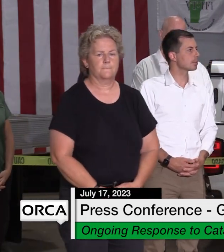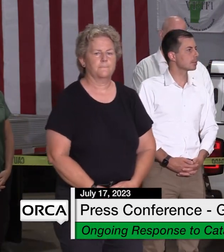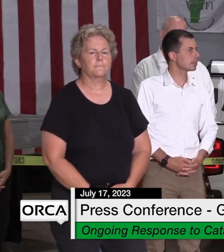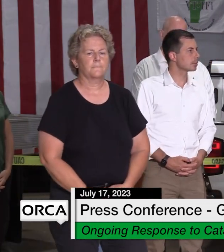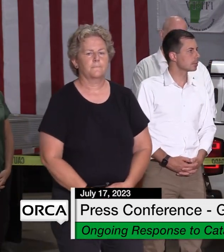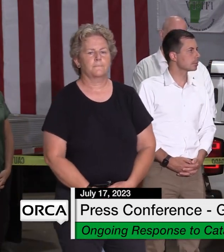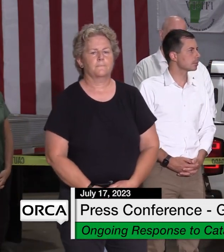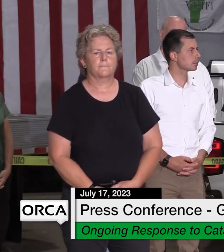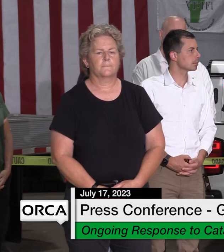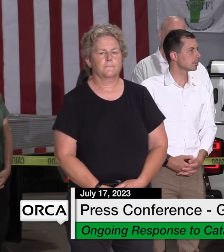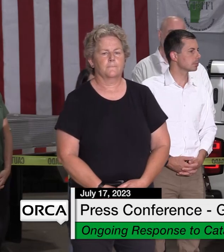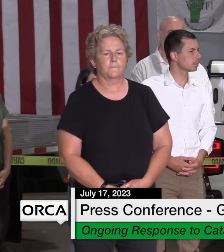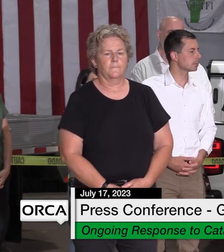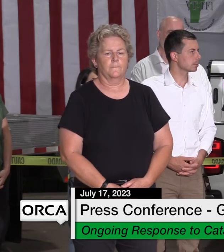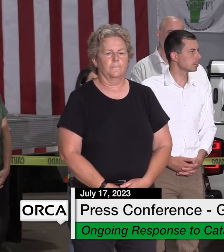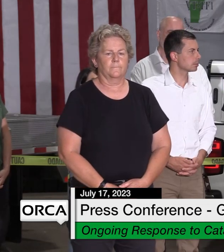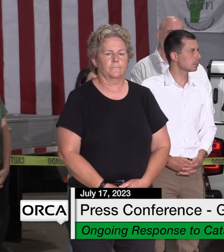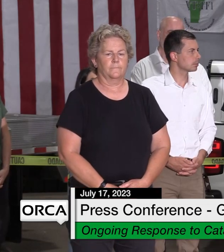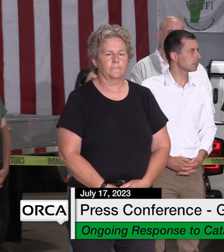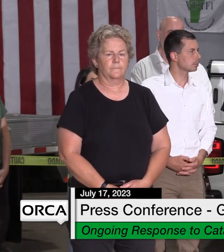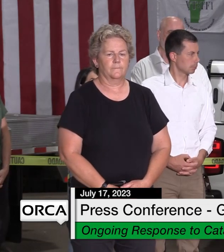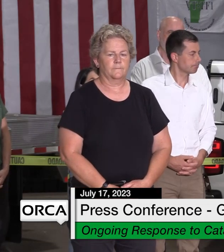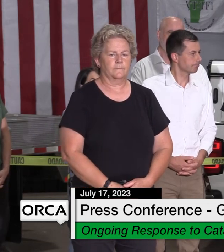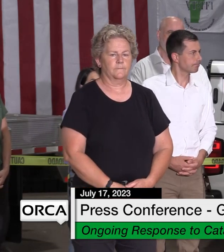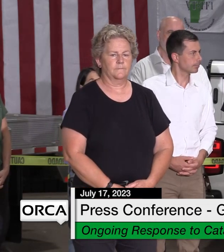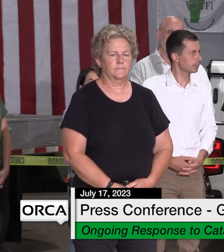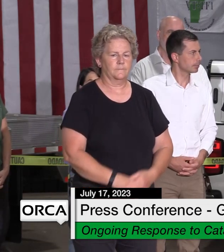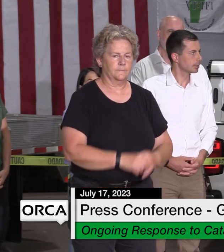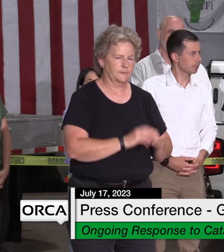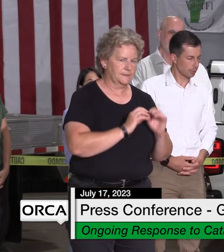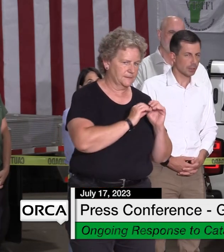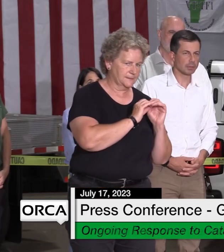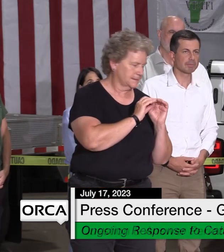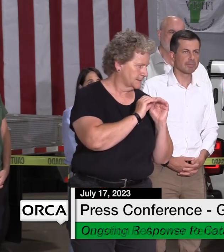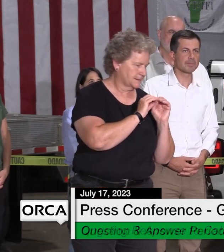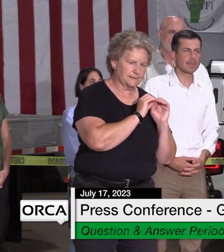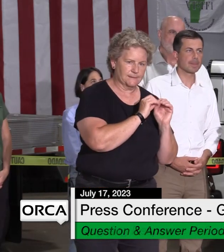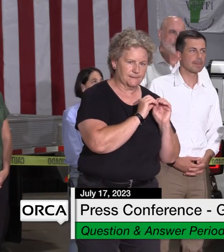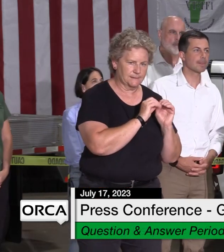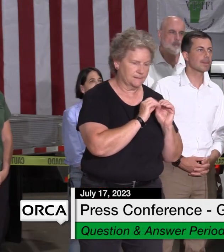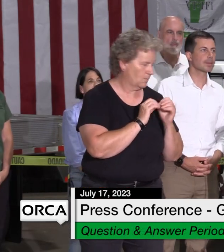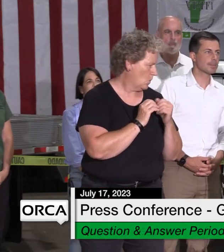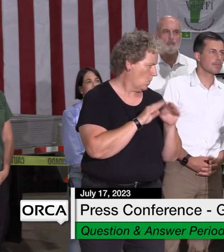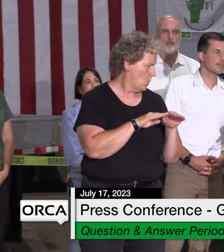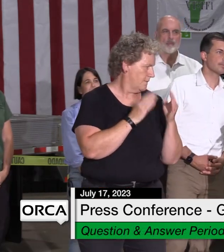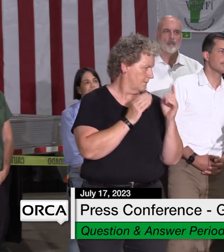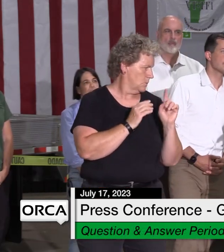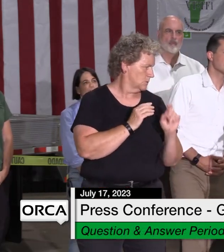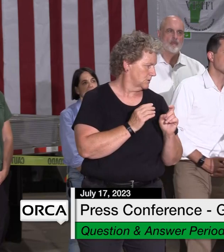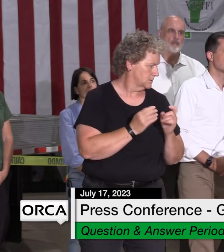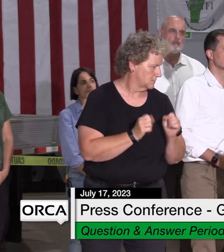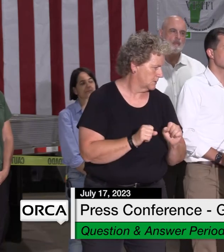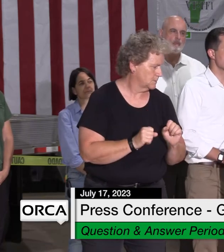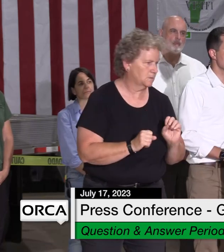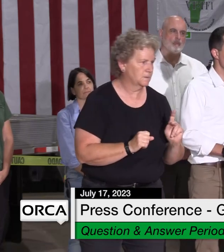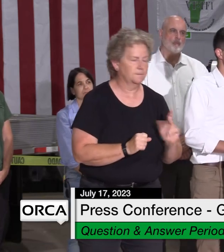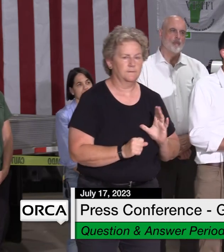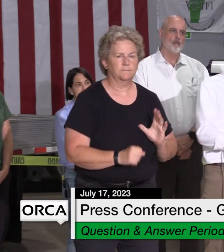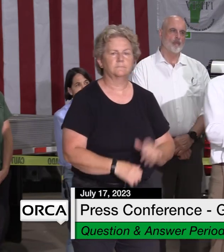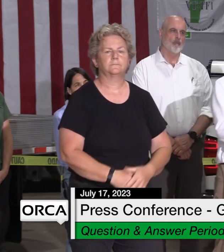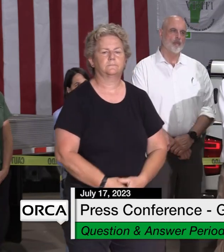Mr. Secretary, I know you're on a tight time frame, but we'd like to take a few questions if we could. Sure thing. Secretary, when we get to the point of